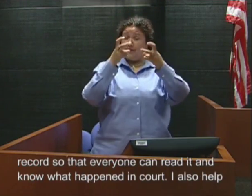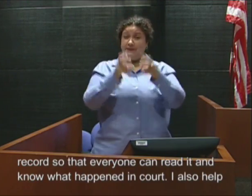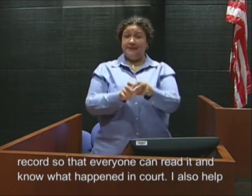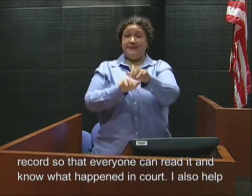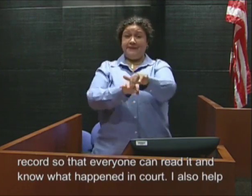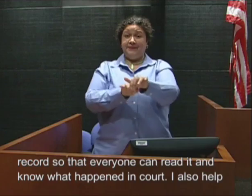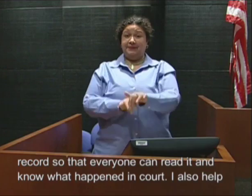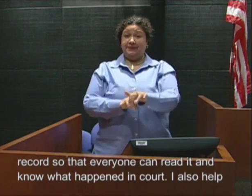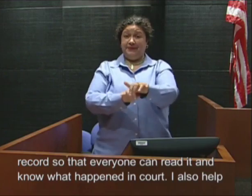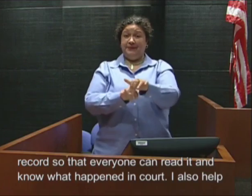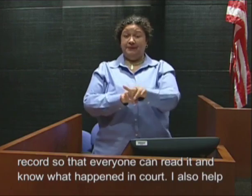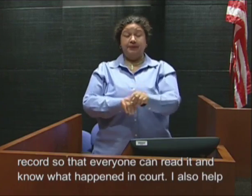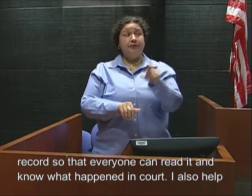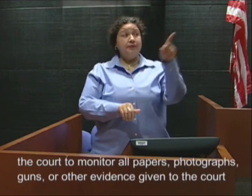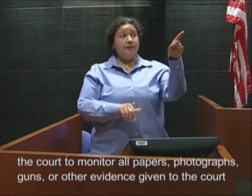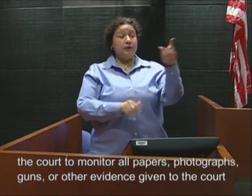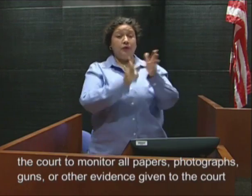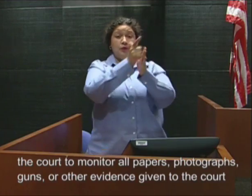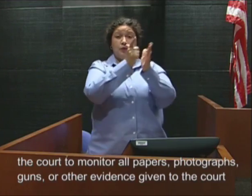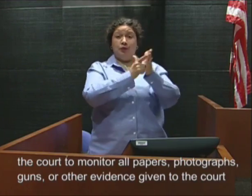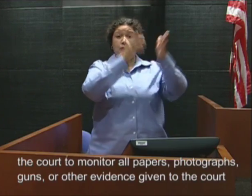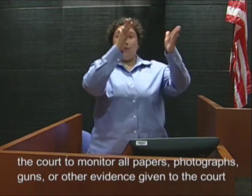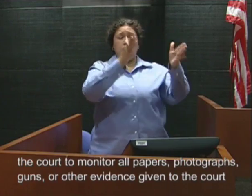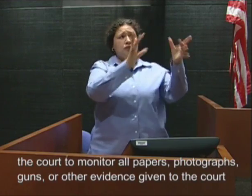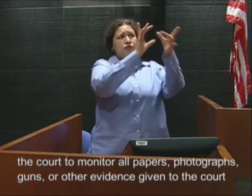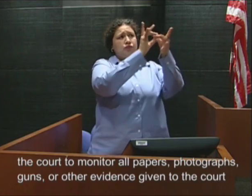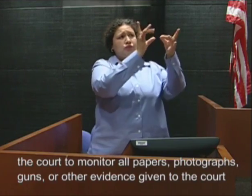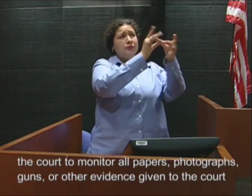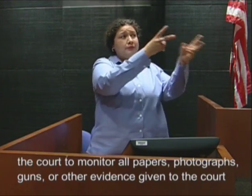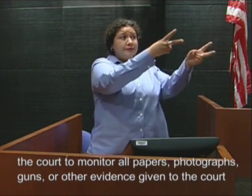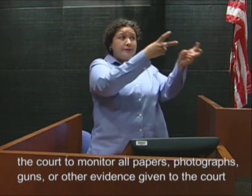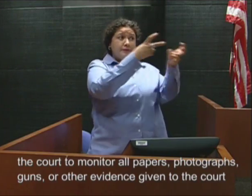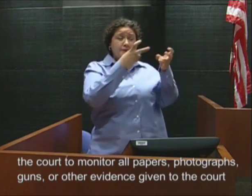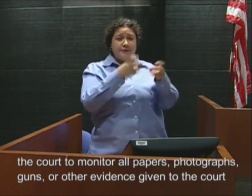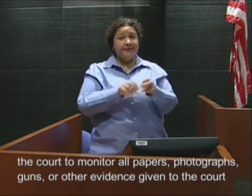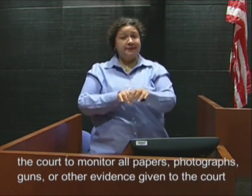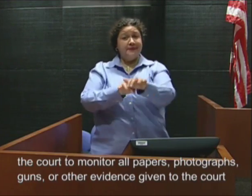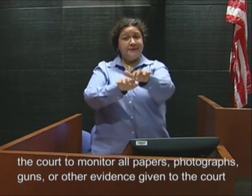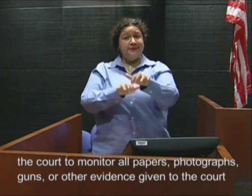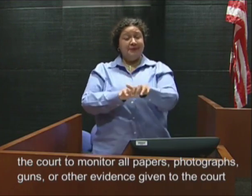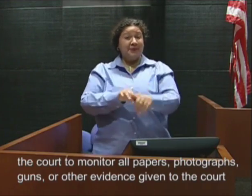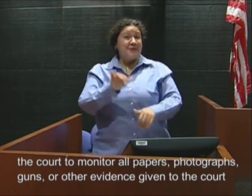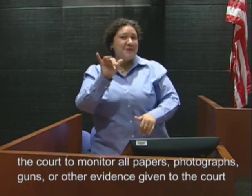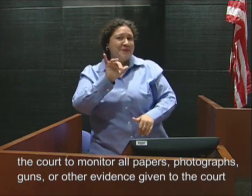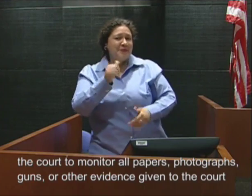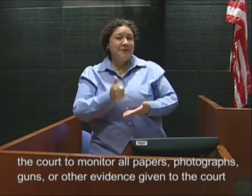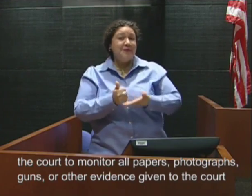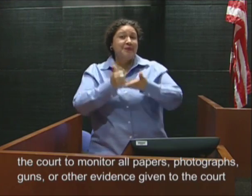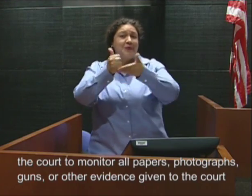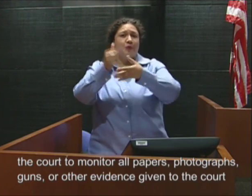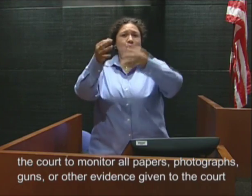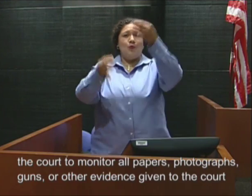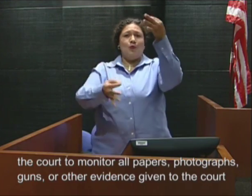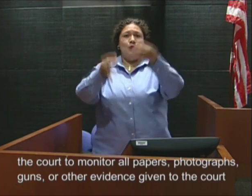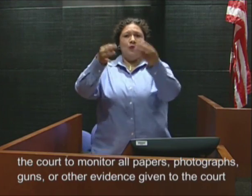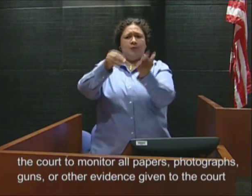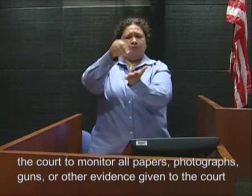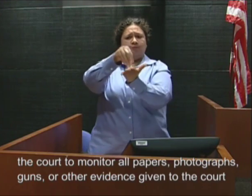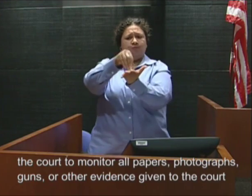and know what happened in court. I also help the court to monitor all papers, photographs, guns, or other evidence given